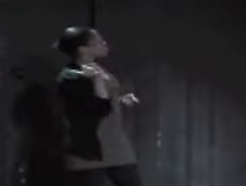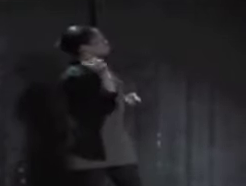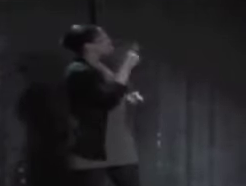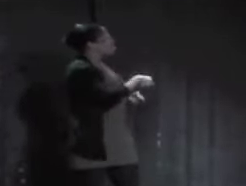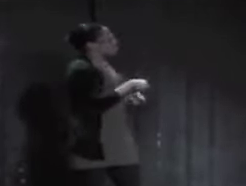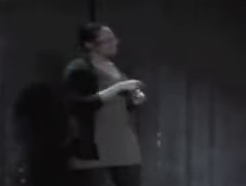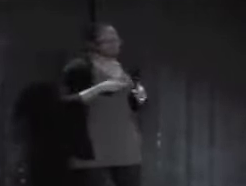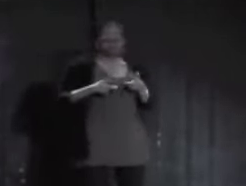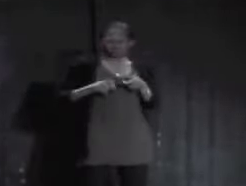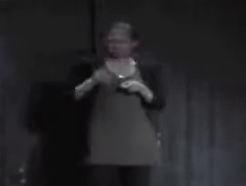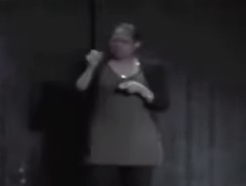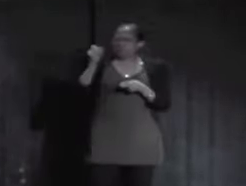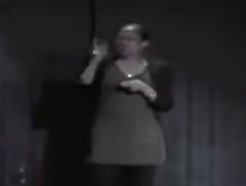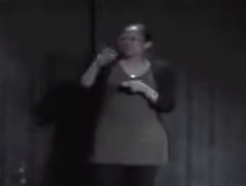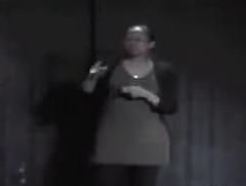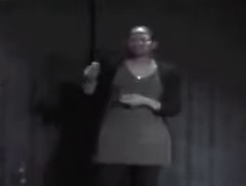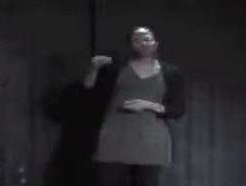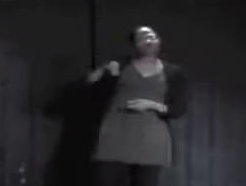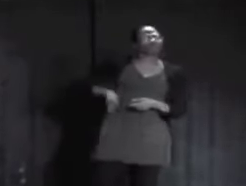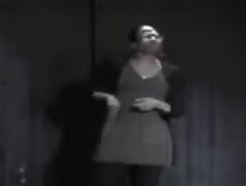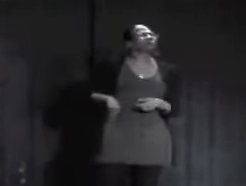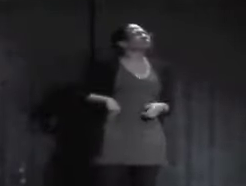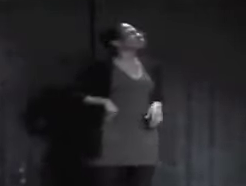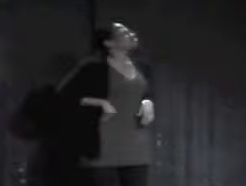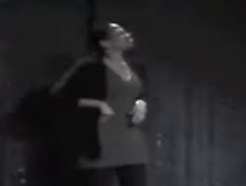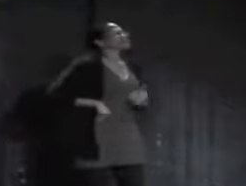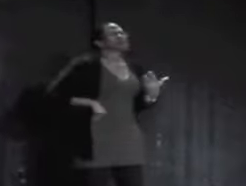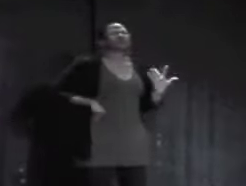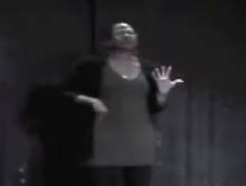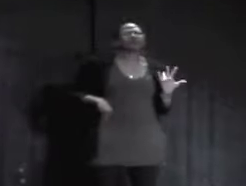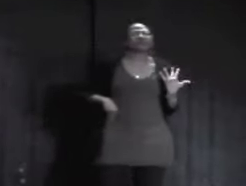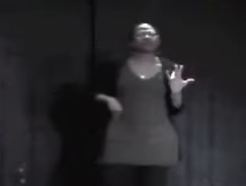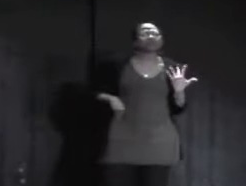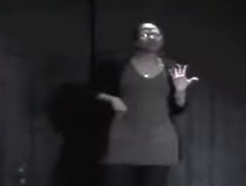"All right, I'll come." "Okay." And he puts his phone back in his pocket and he waits.